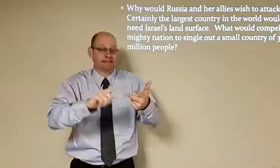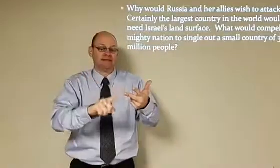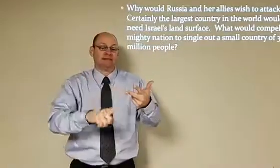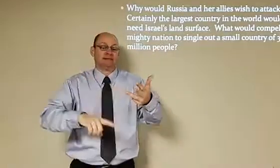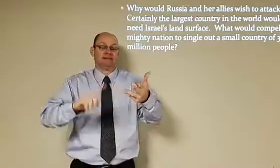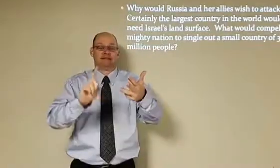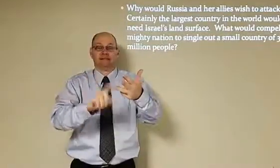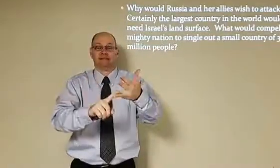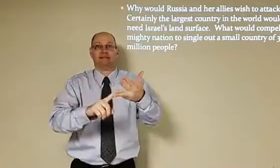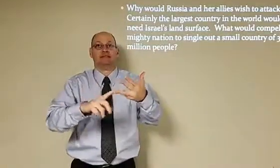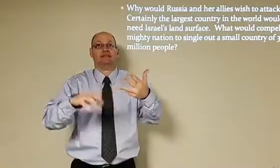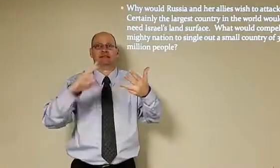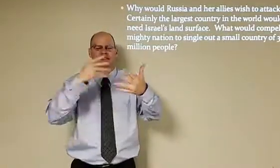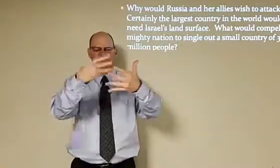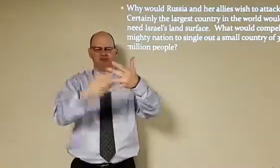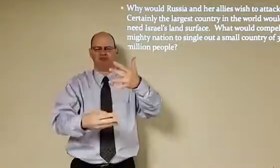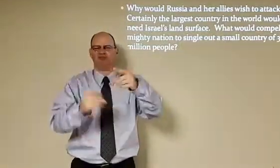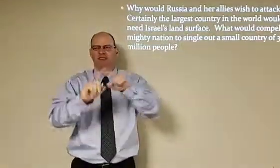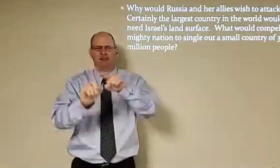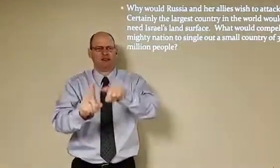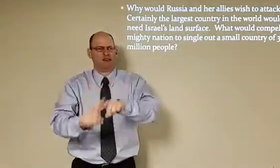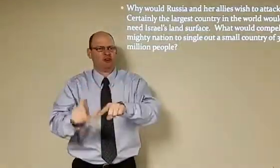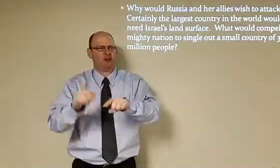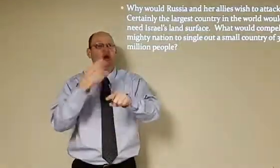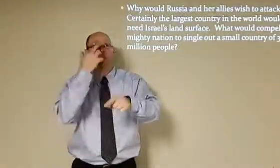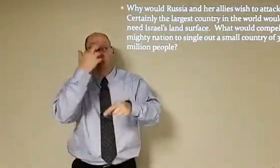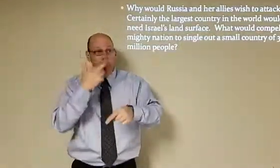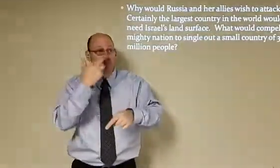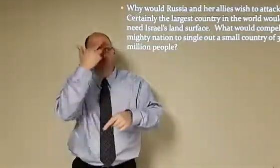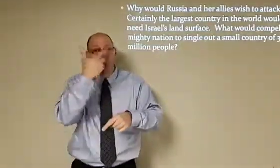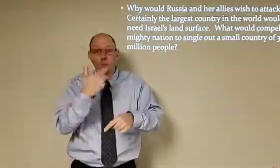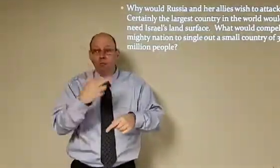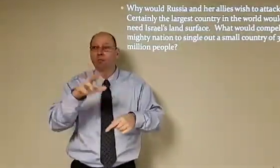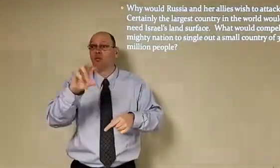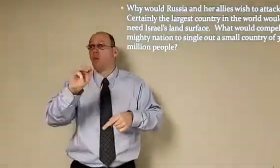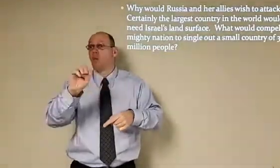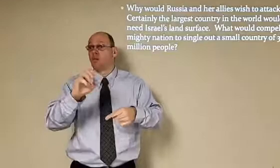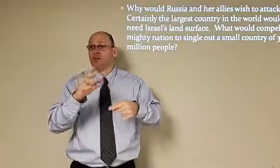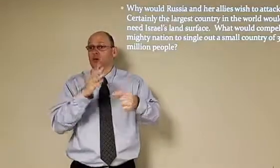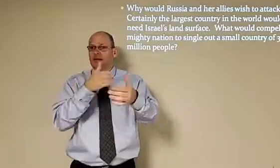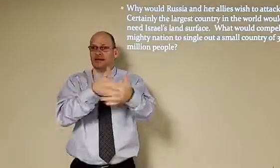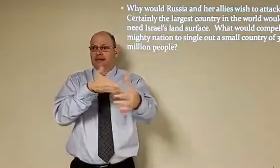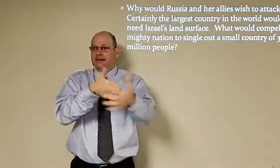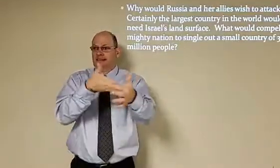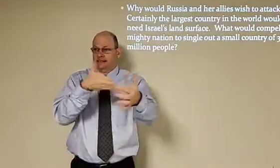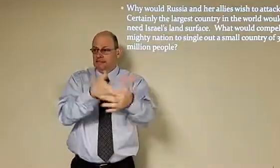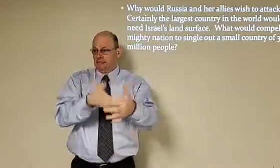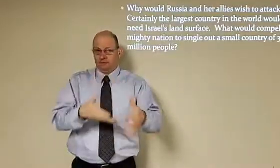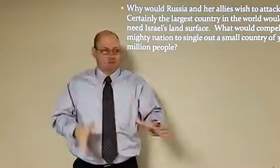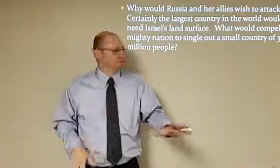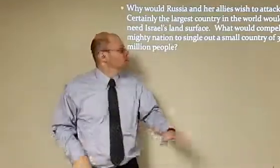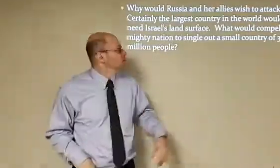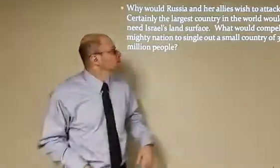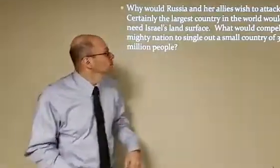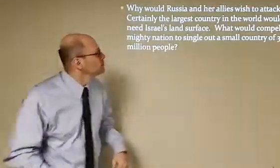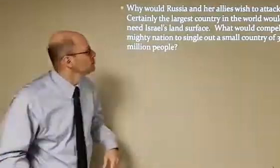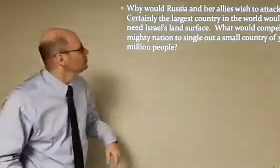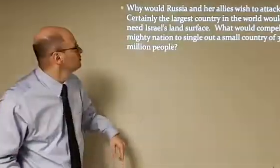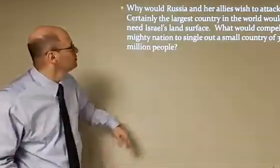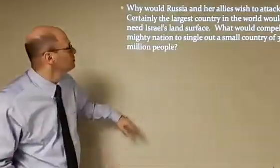You have Greece. It's just variety. And you've got, I already said Rome, they were against Israel, so we'll talk